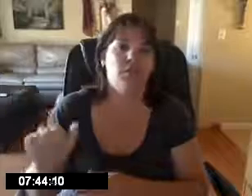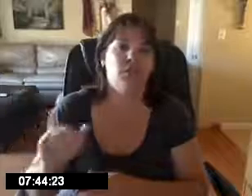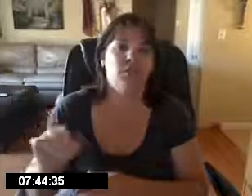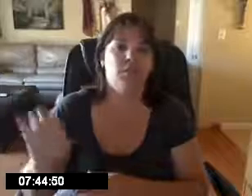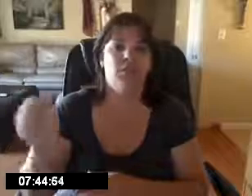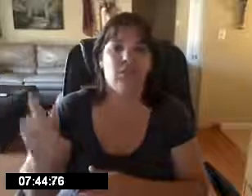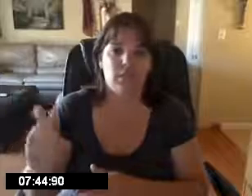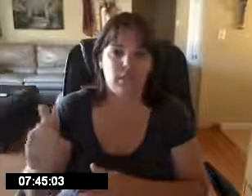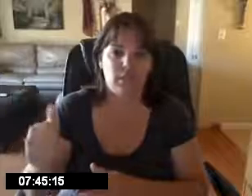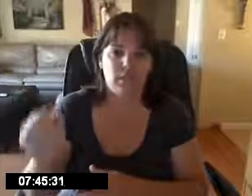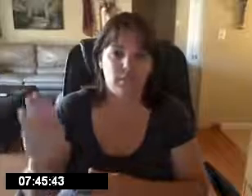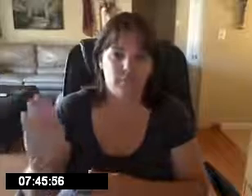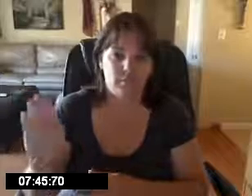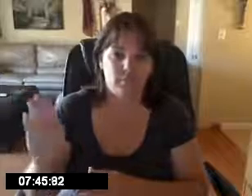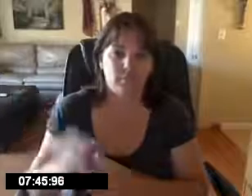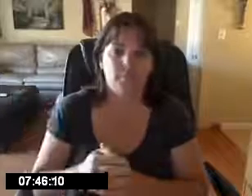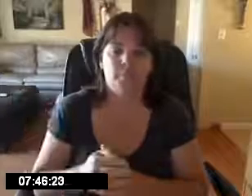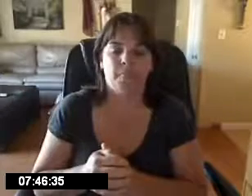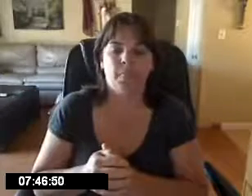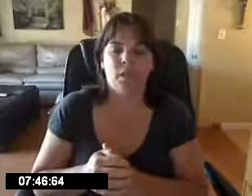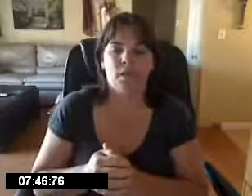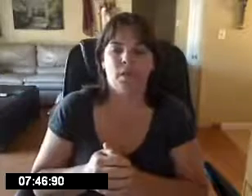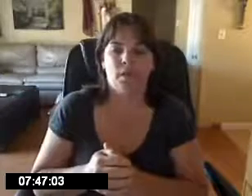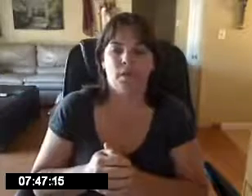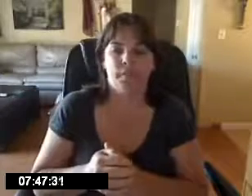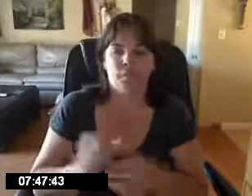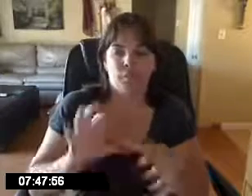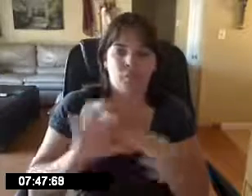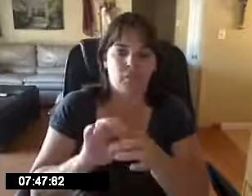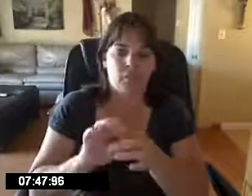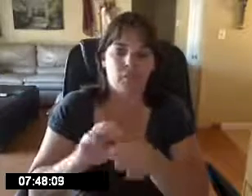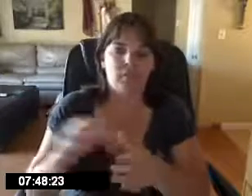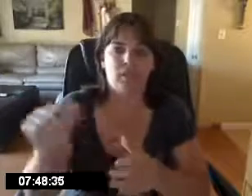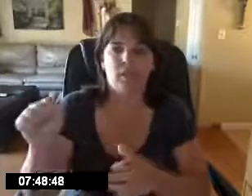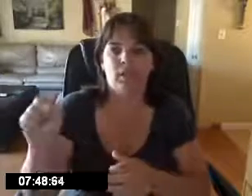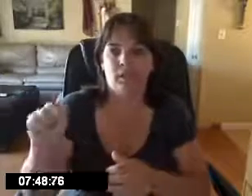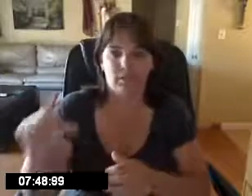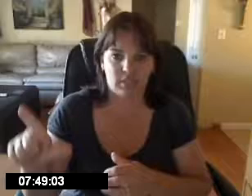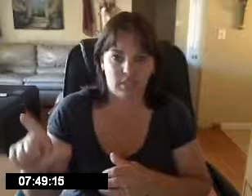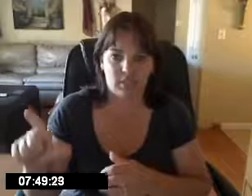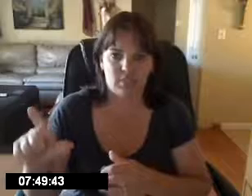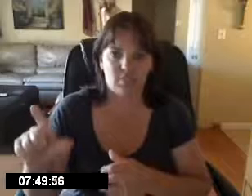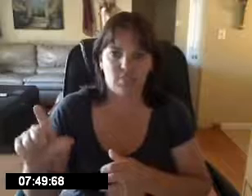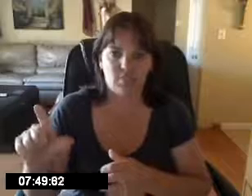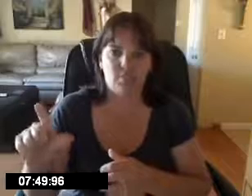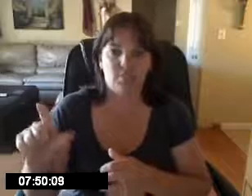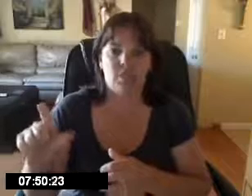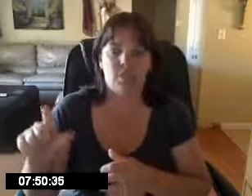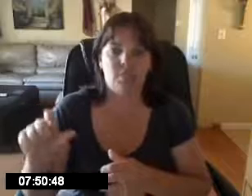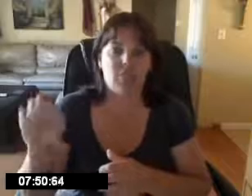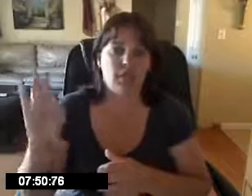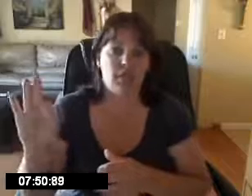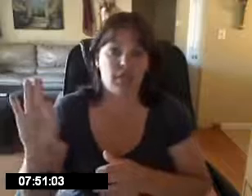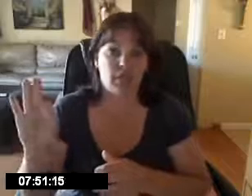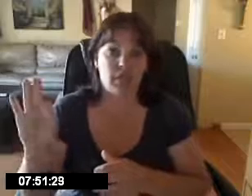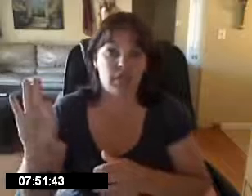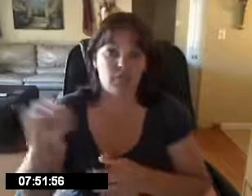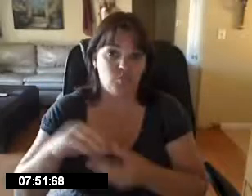So related to ASL, Section 9 was related to your production and understanding of